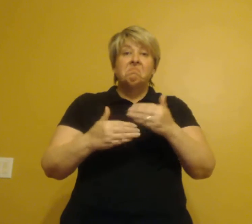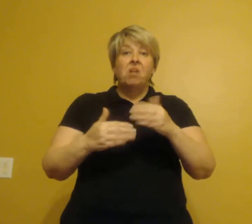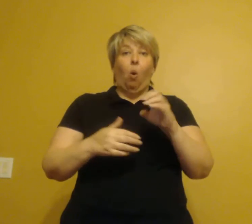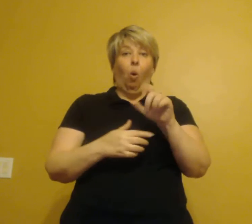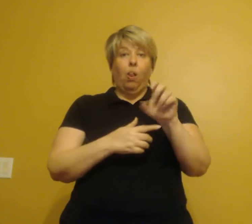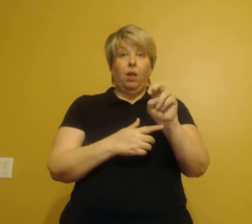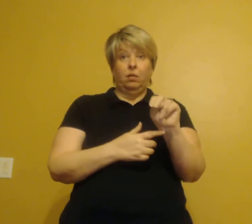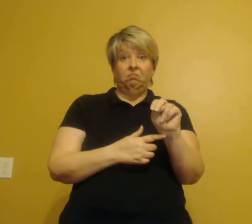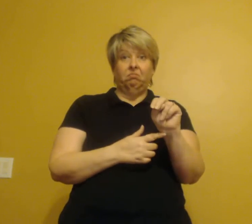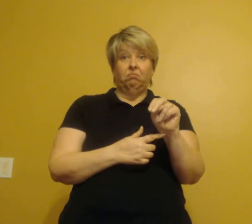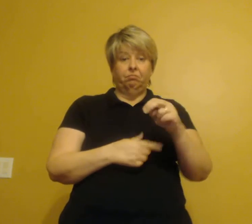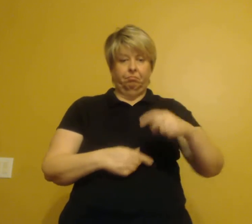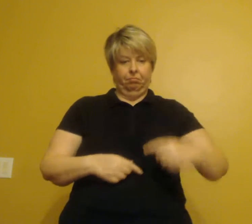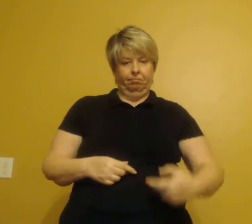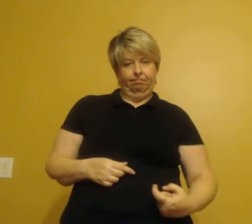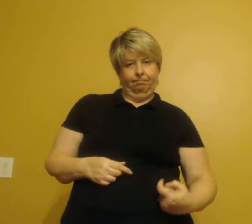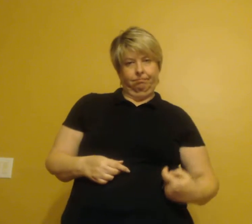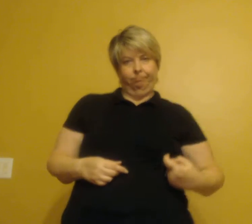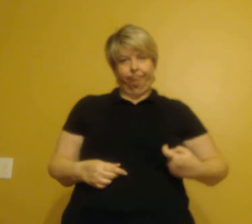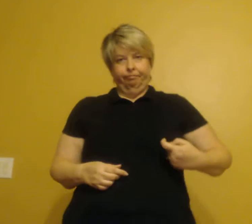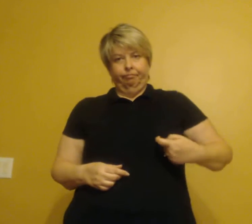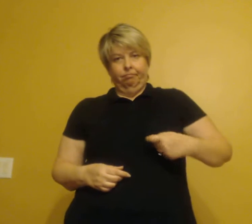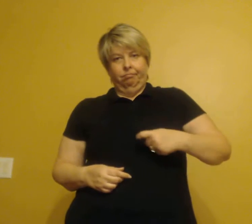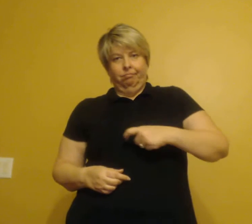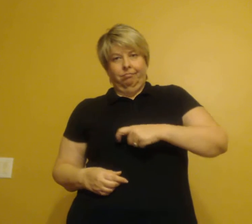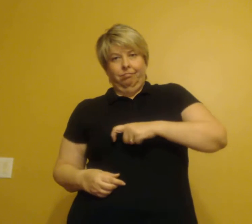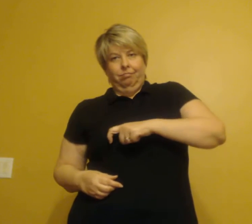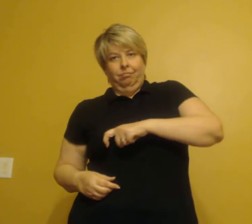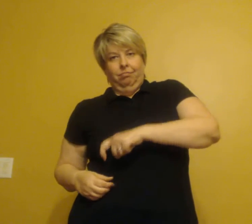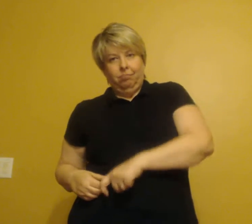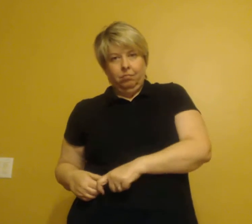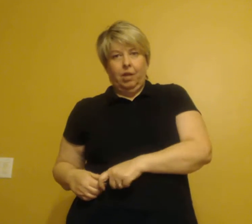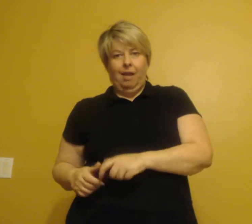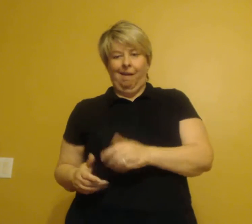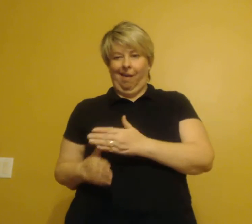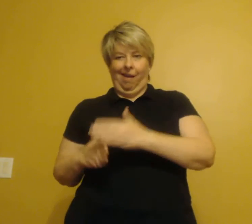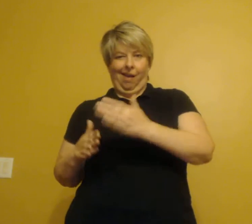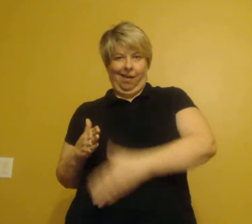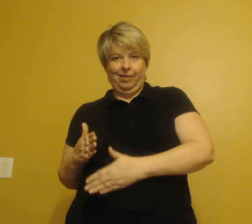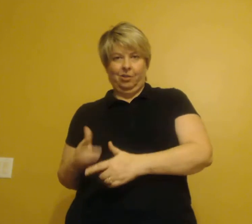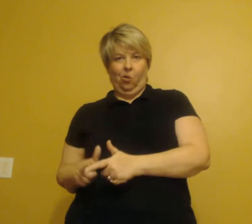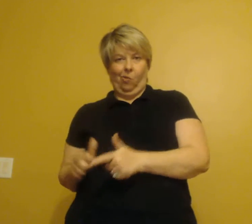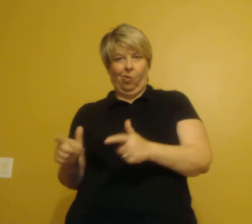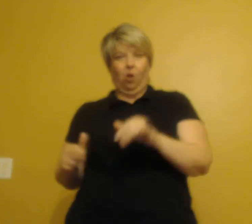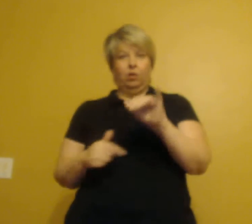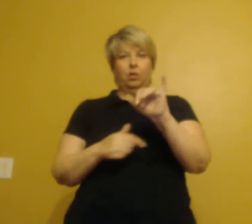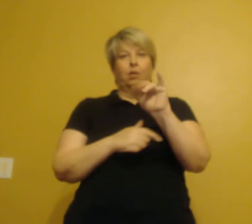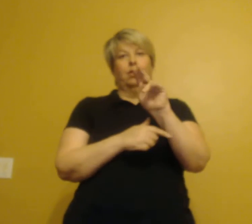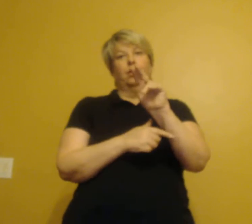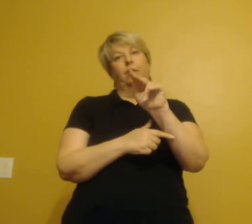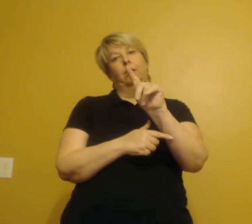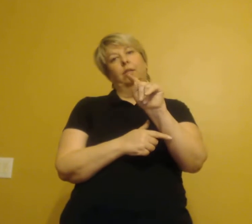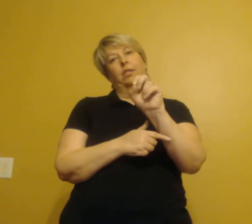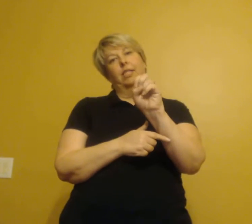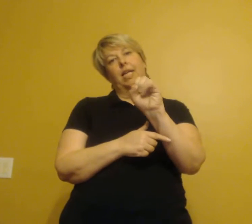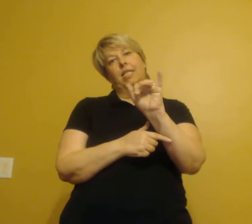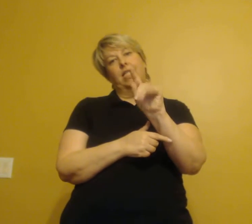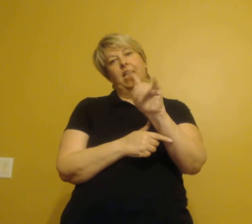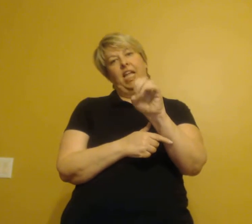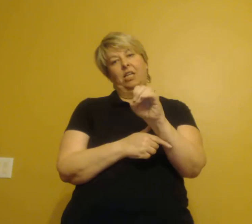his way all the way to the end of the large intestine where it joins the small intestine. As he's